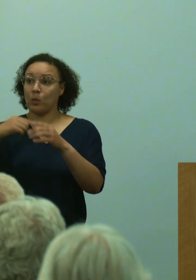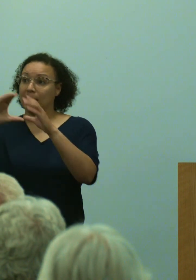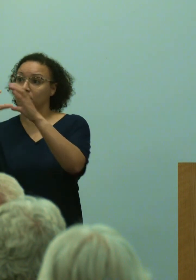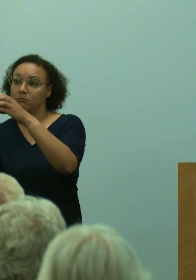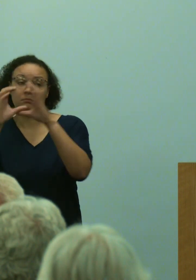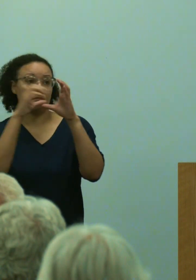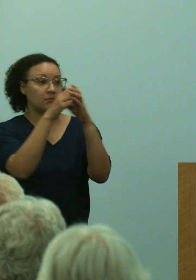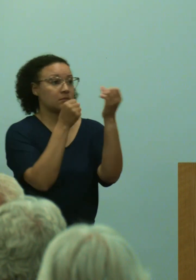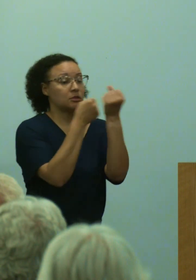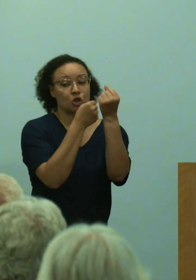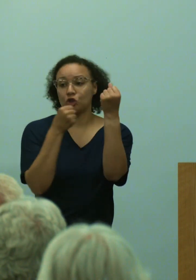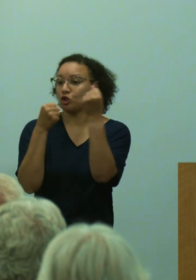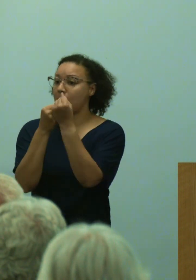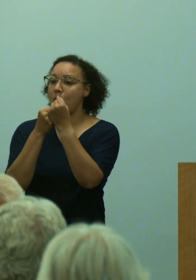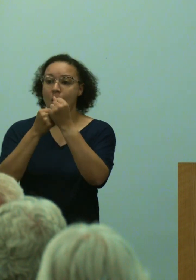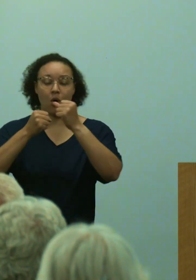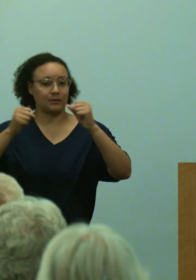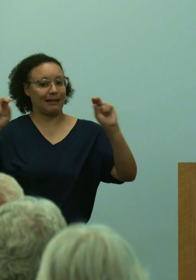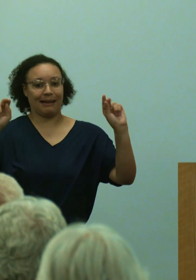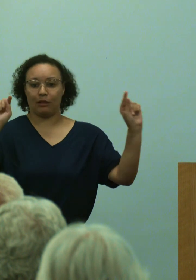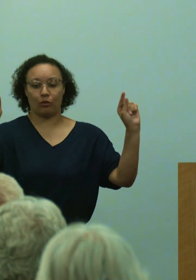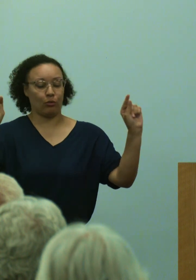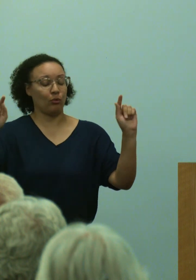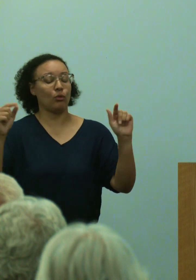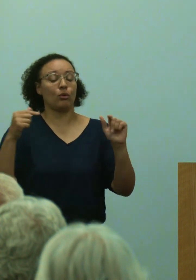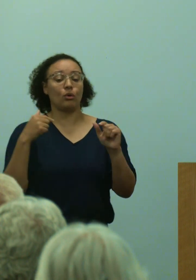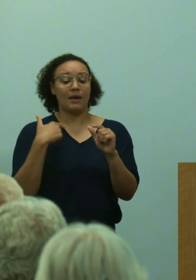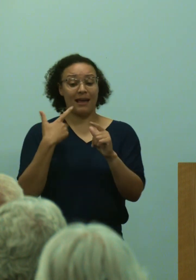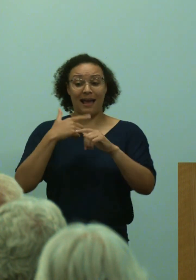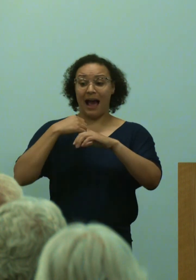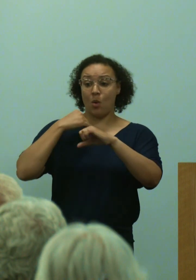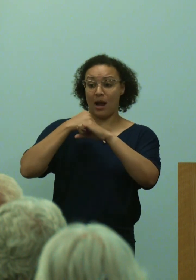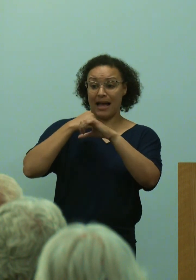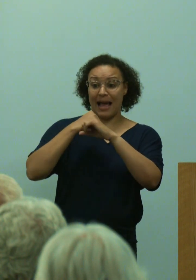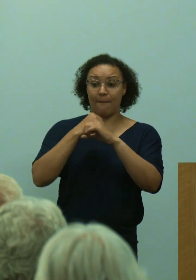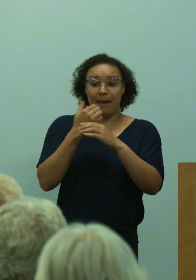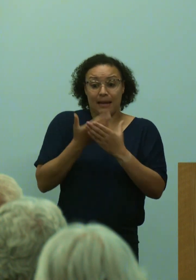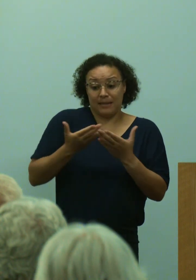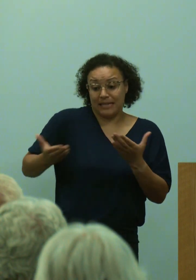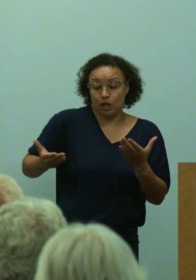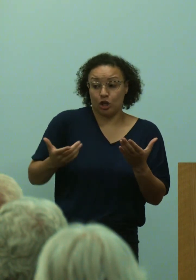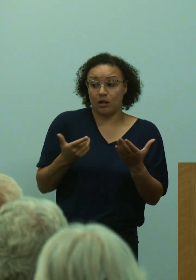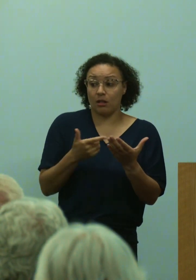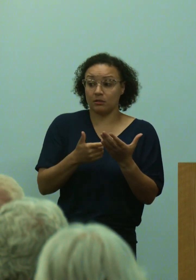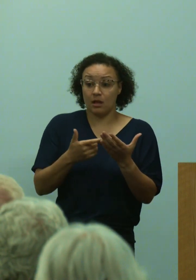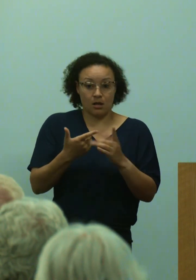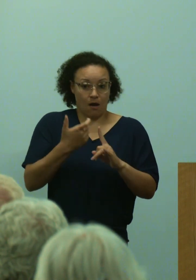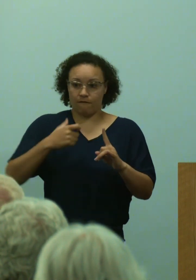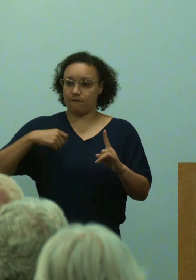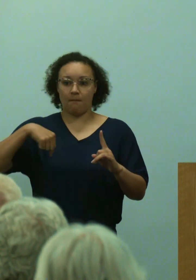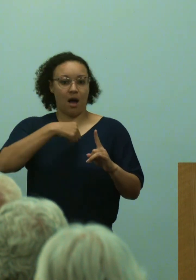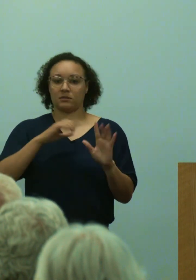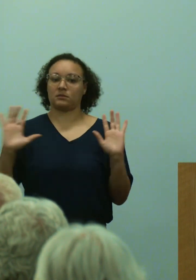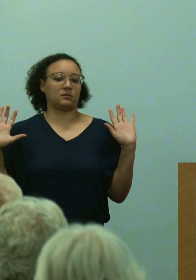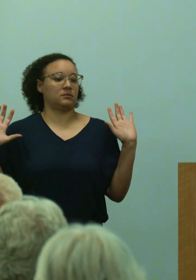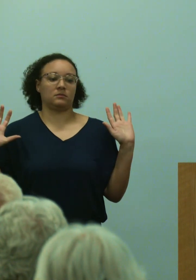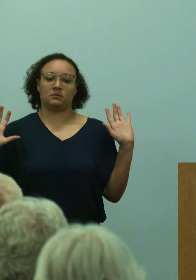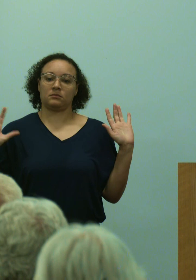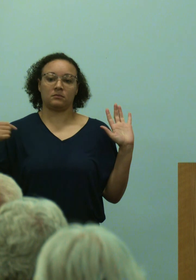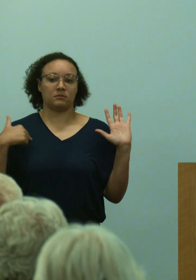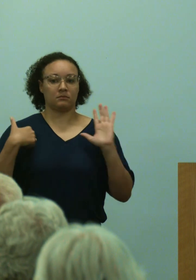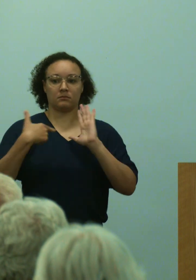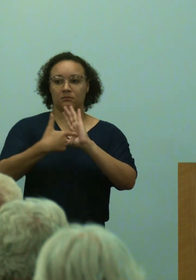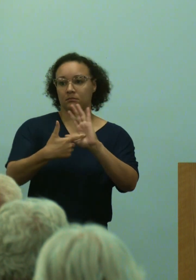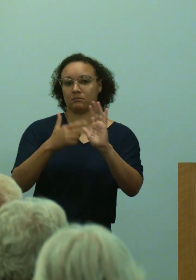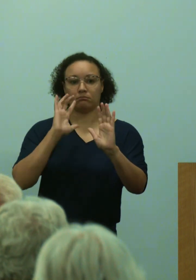candidate. The election materials, the campaign materials that you received were not distributed by the League and do not indicate our